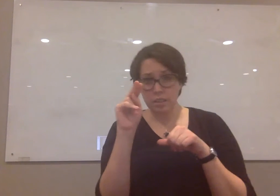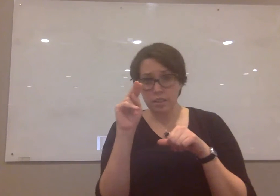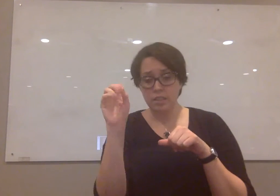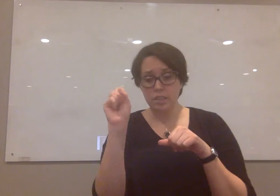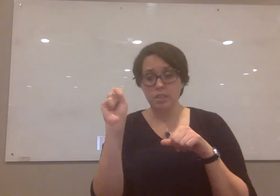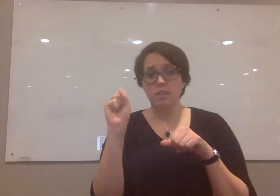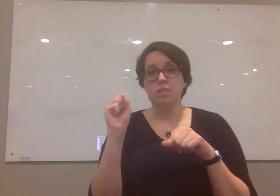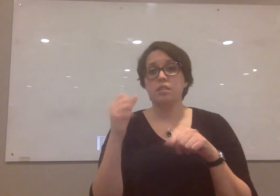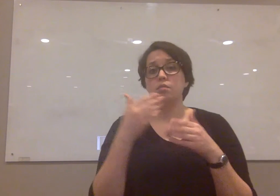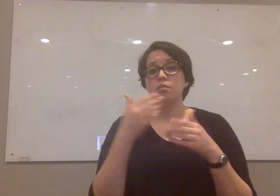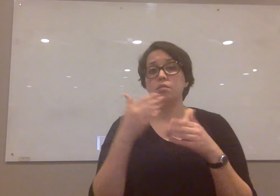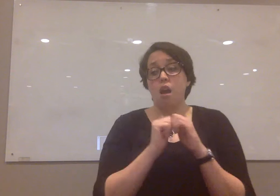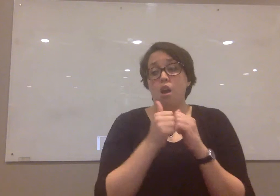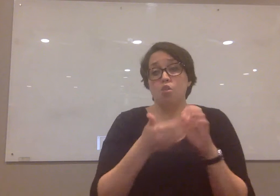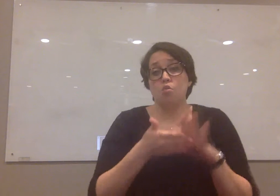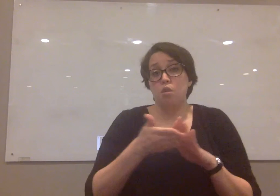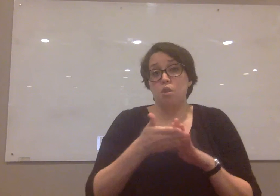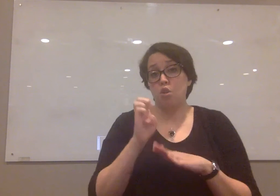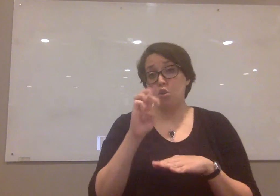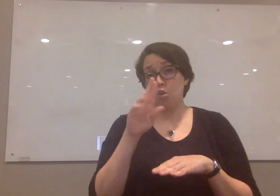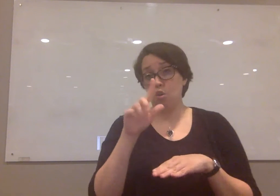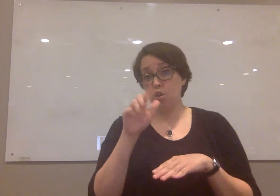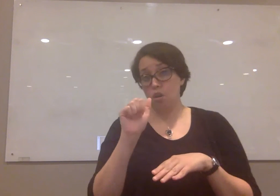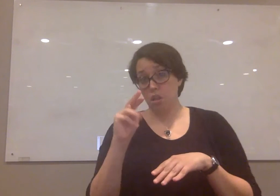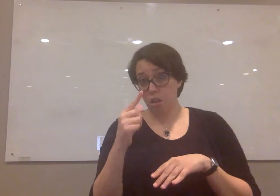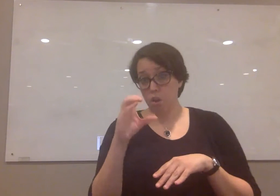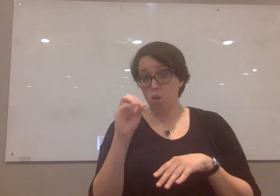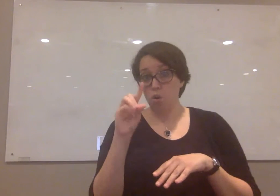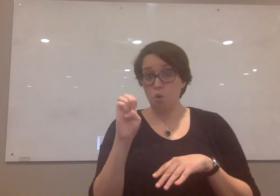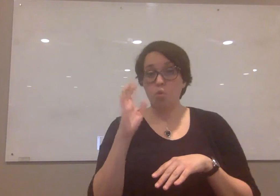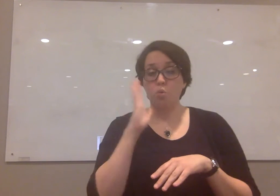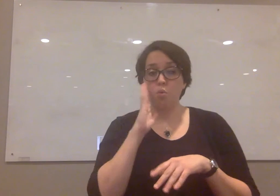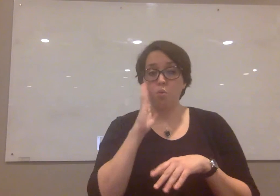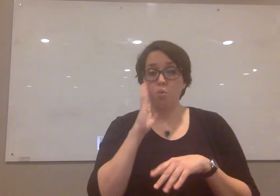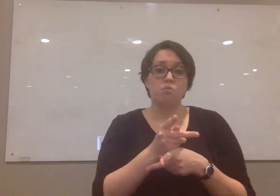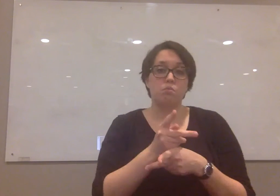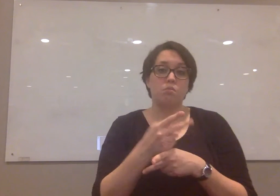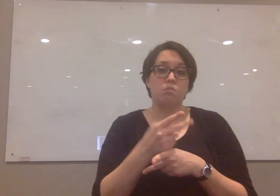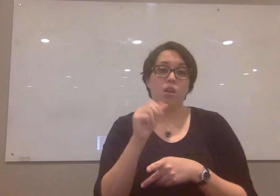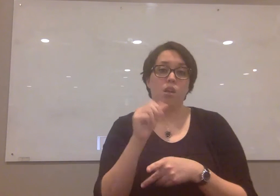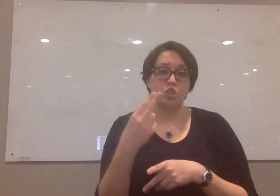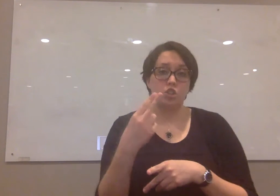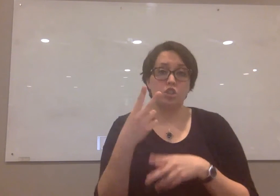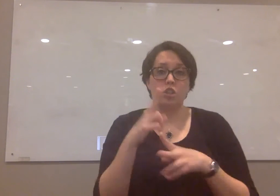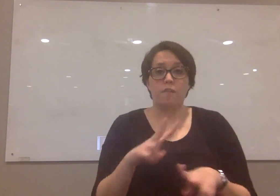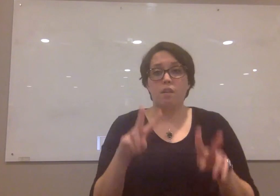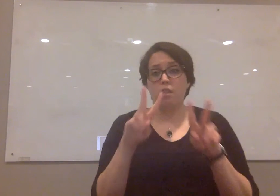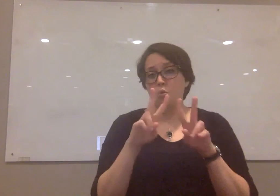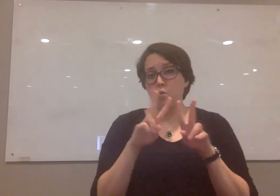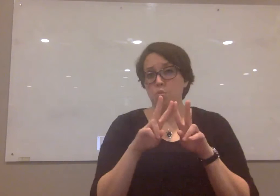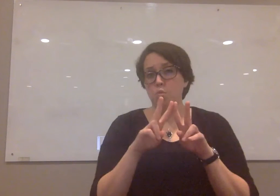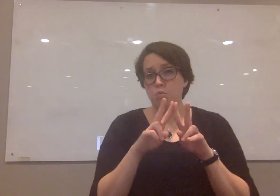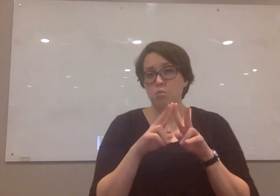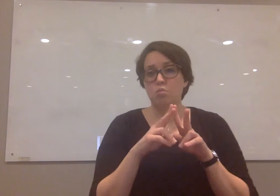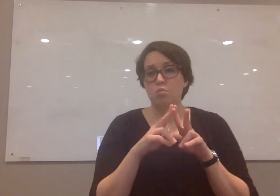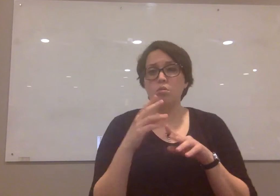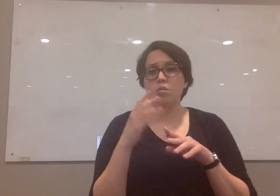value. I would assume that's necessary for stuff like consistent hashing and rings, like in